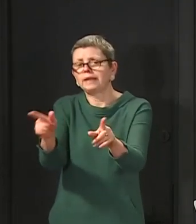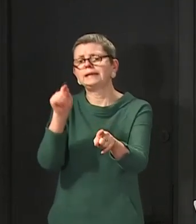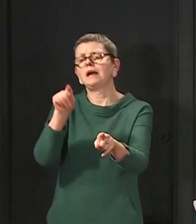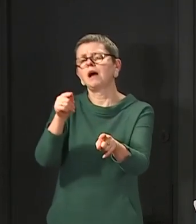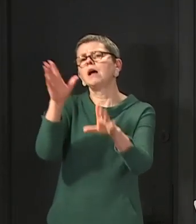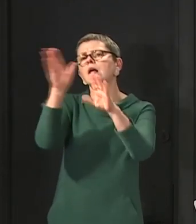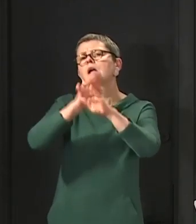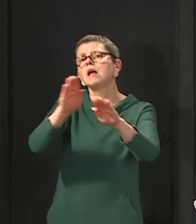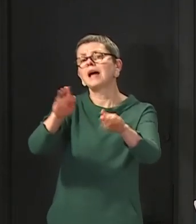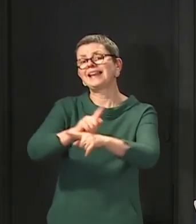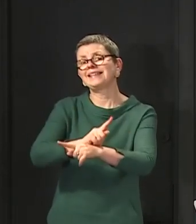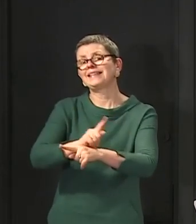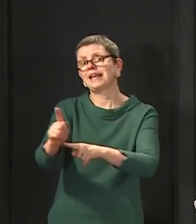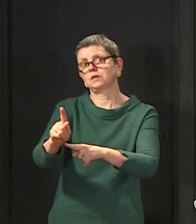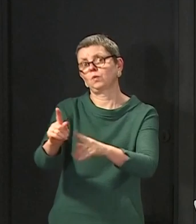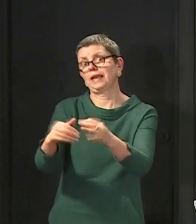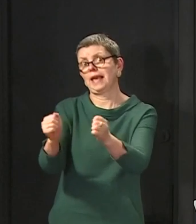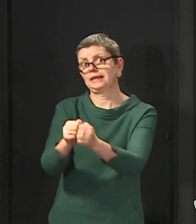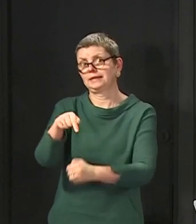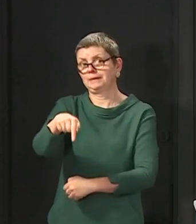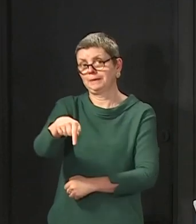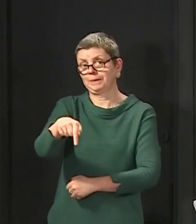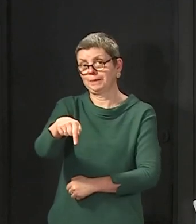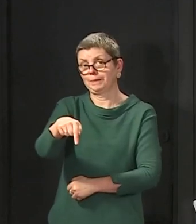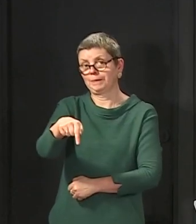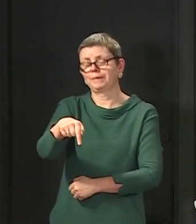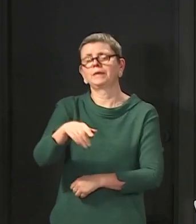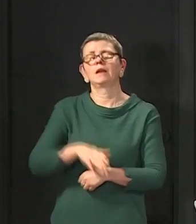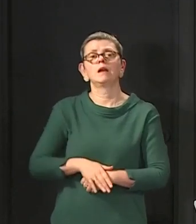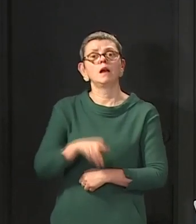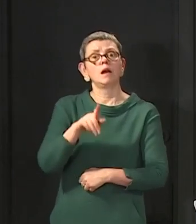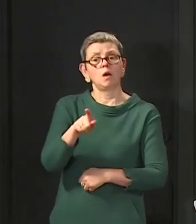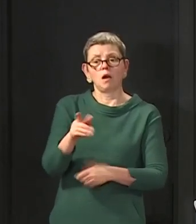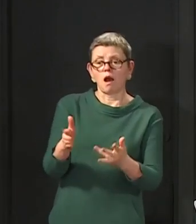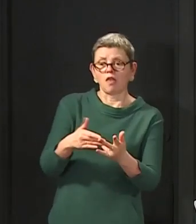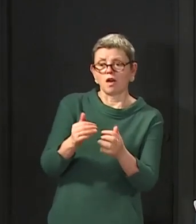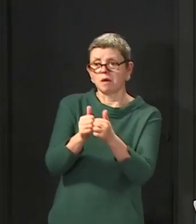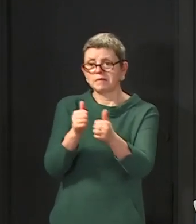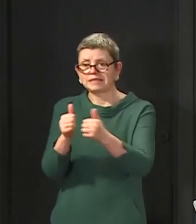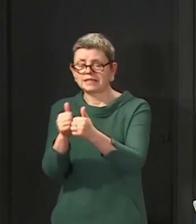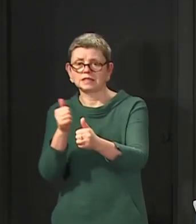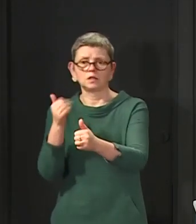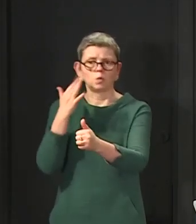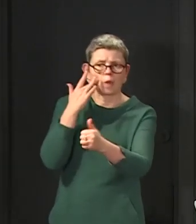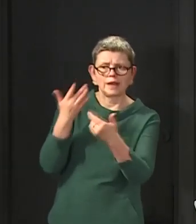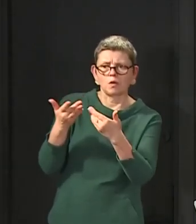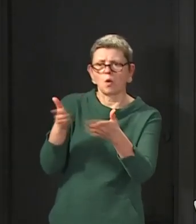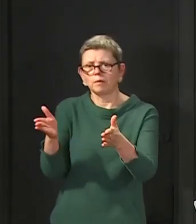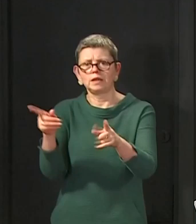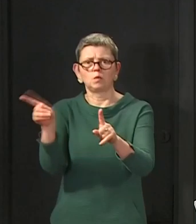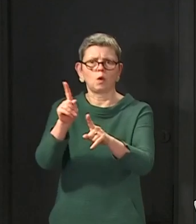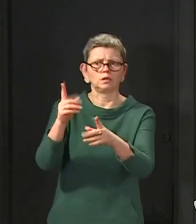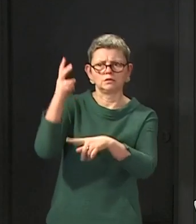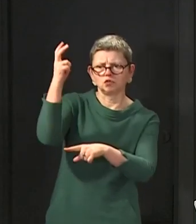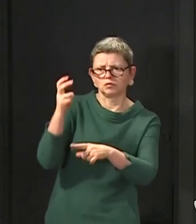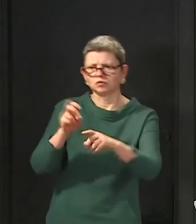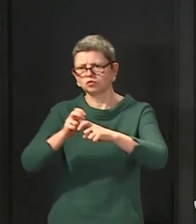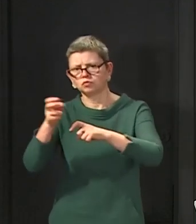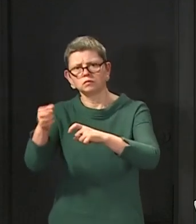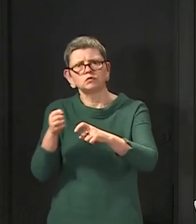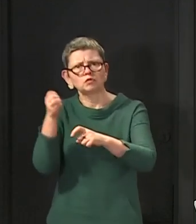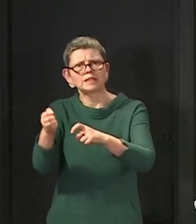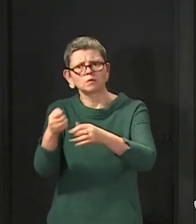of course, we will continue to consider when and how more businesses can safely start to reopen, what changes will be required to public transport, and when and